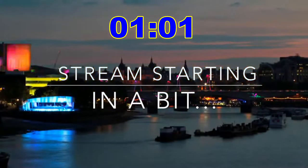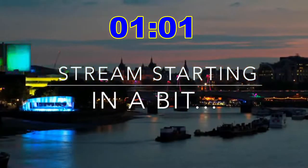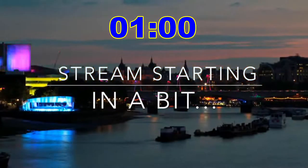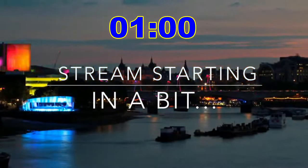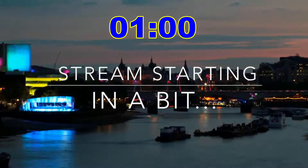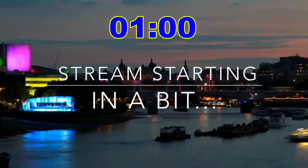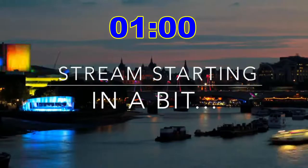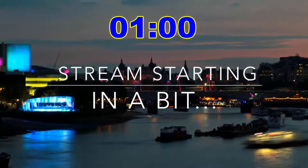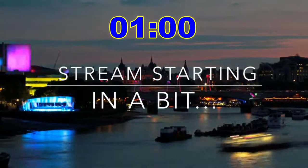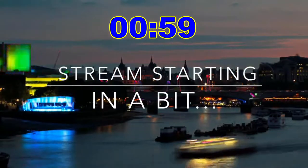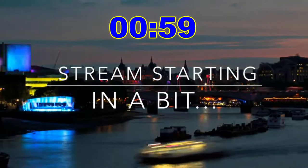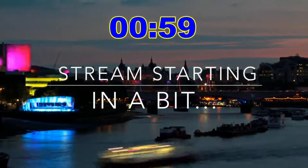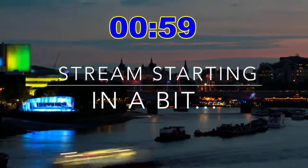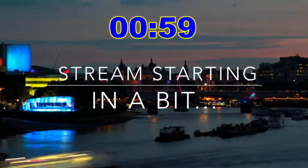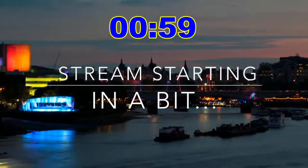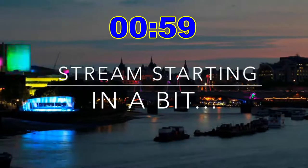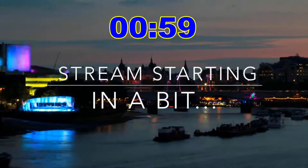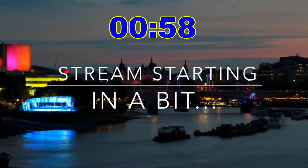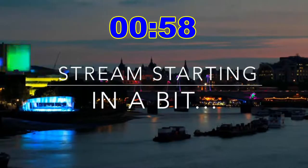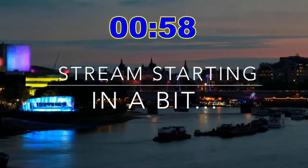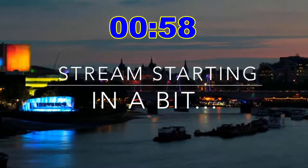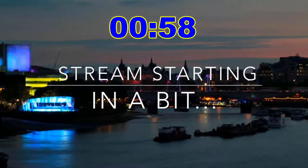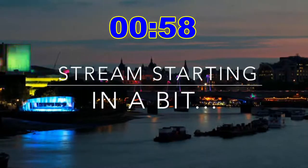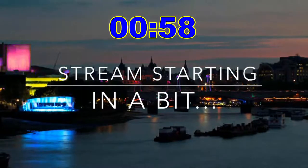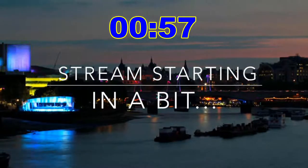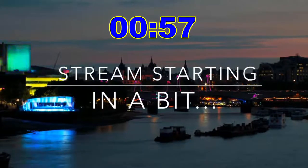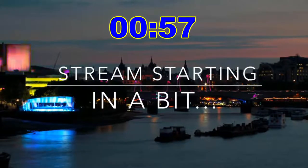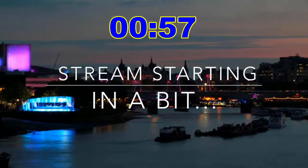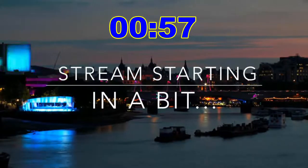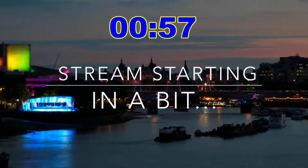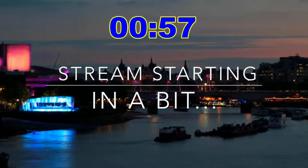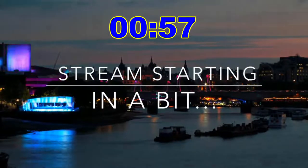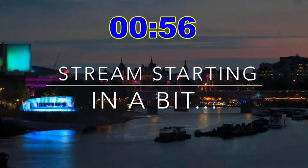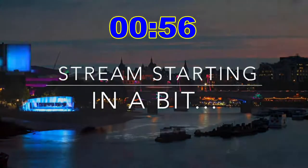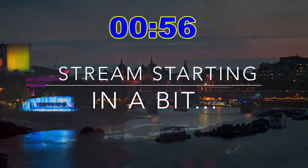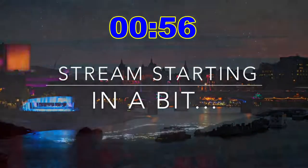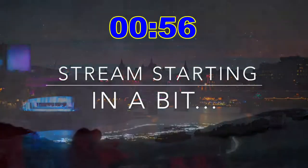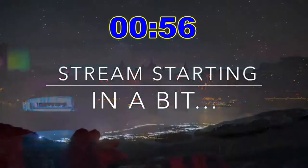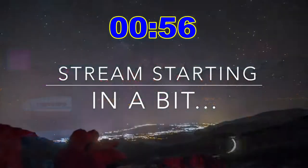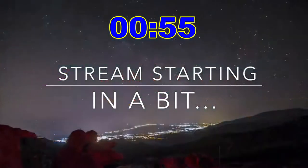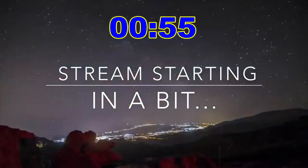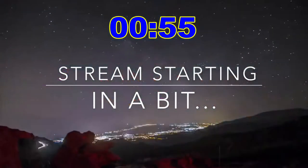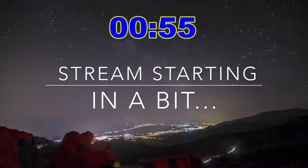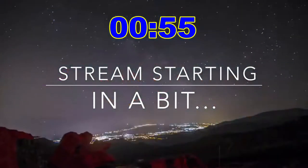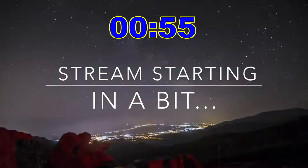on the ground, but I'm not looking